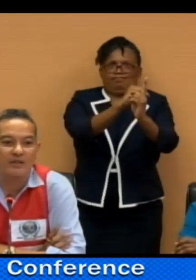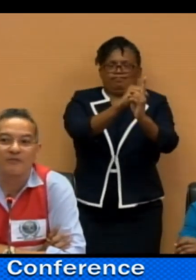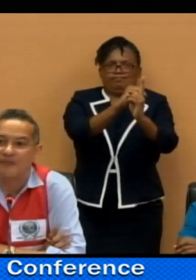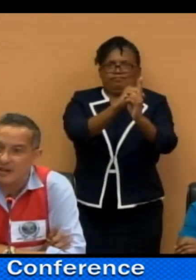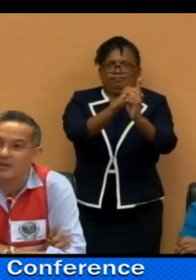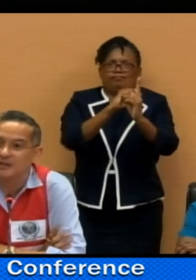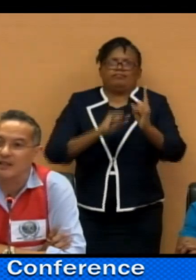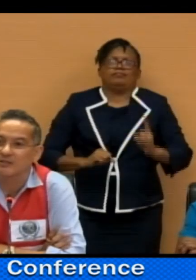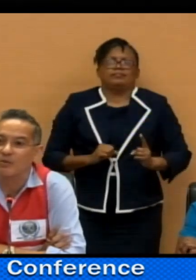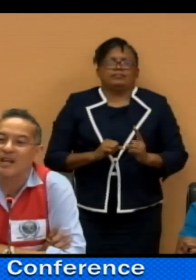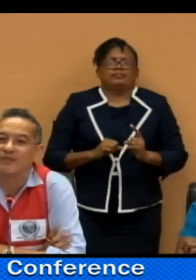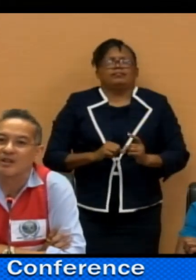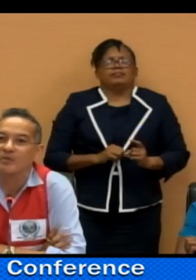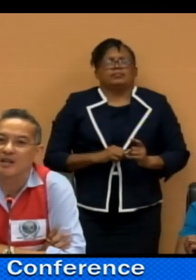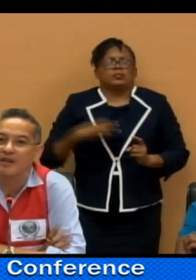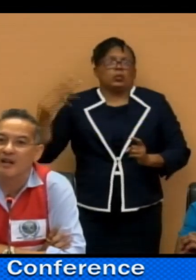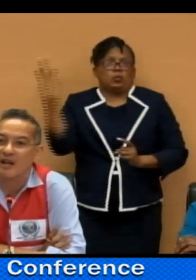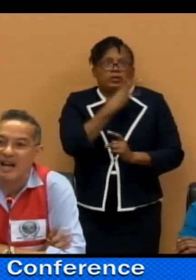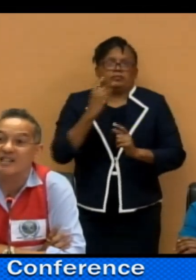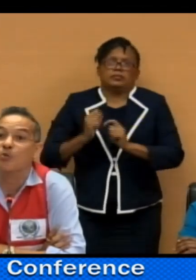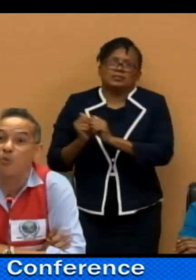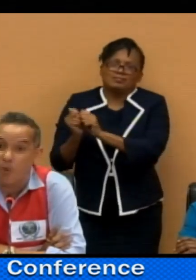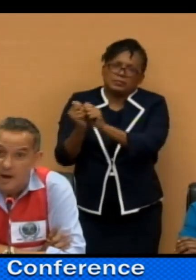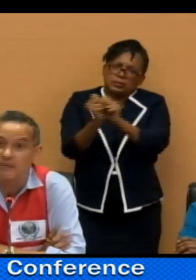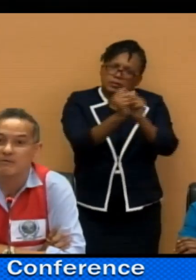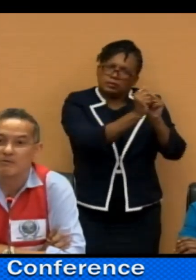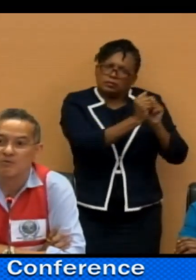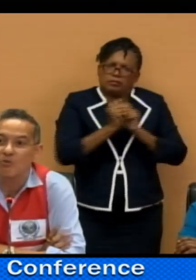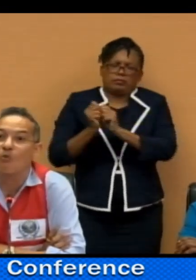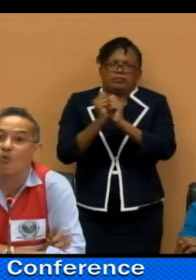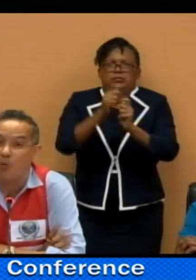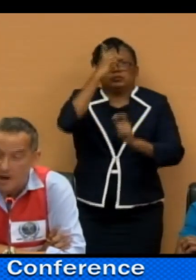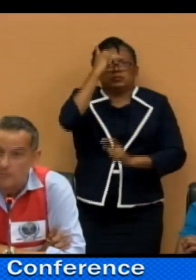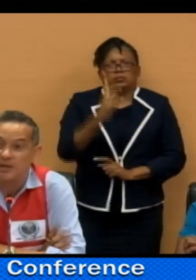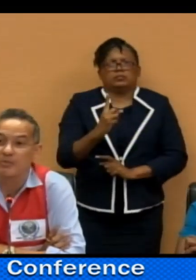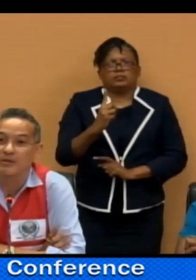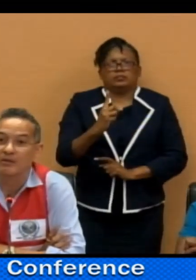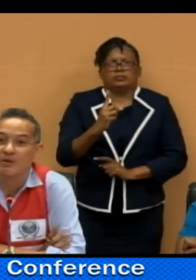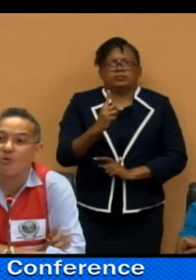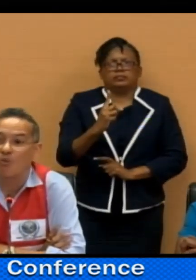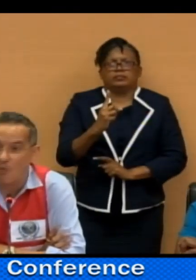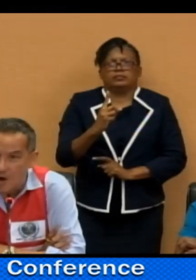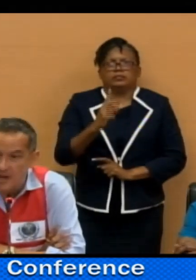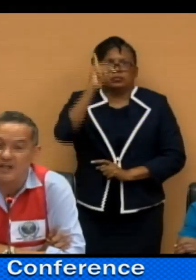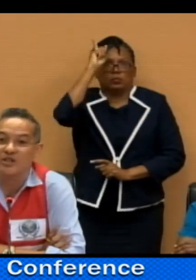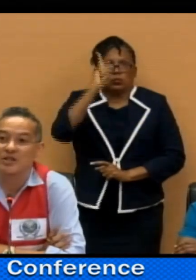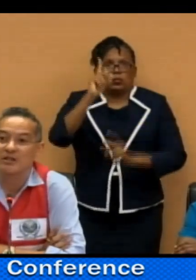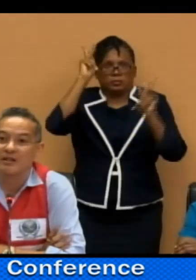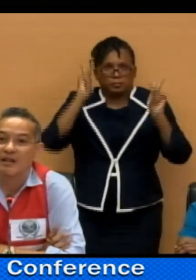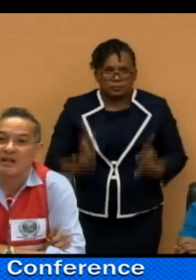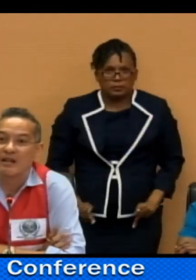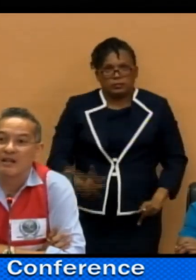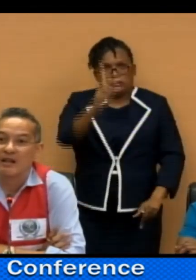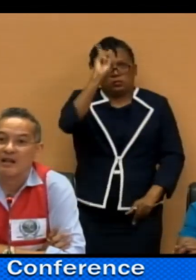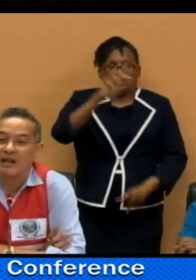order to defend ourselves, we have to come together as one people, one